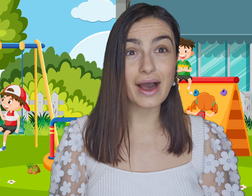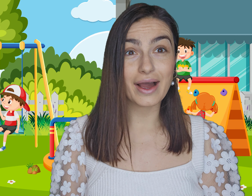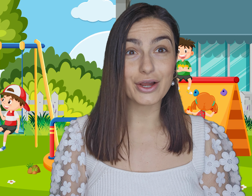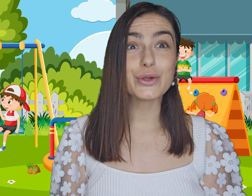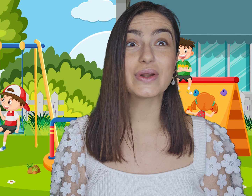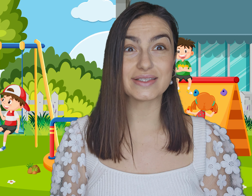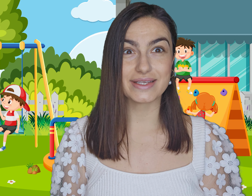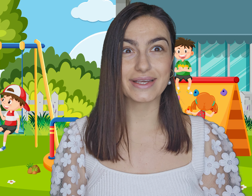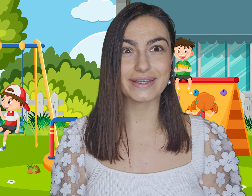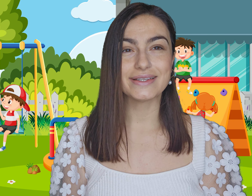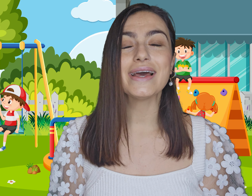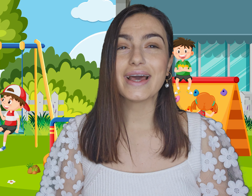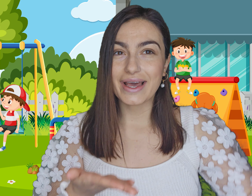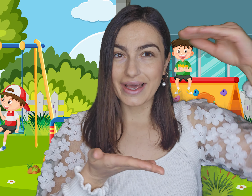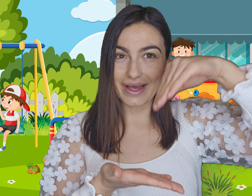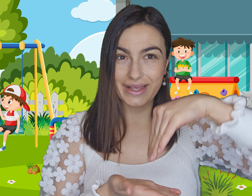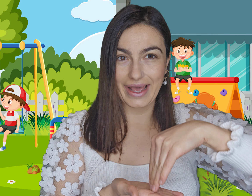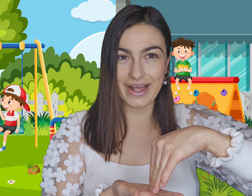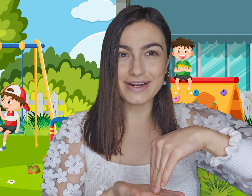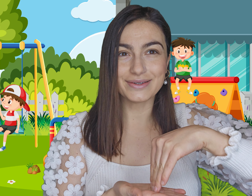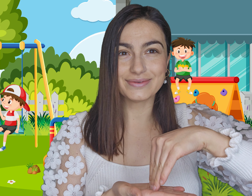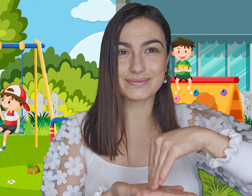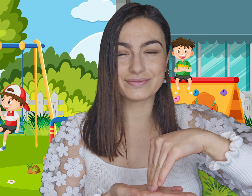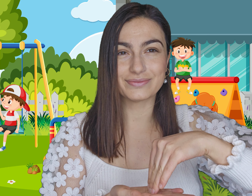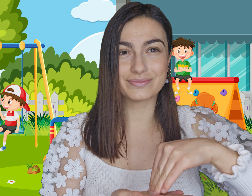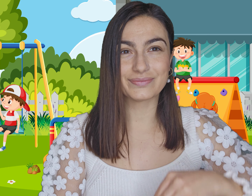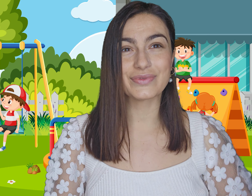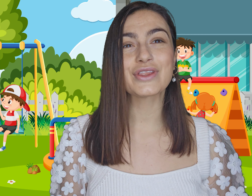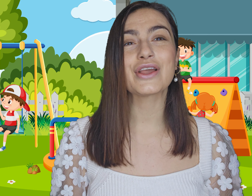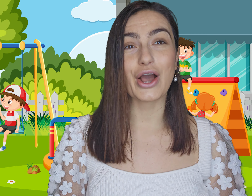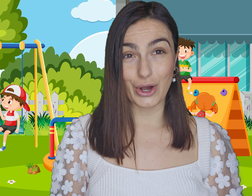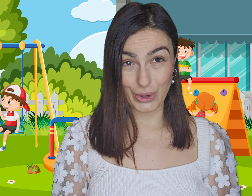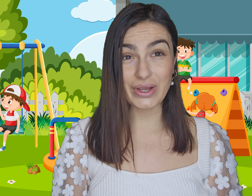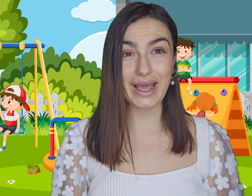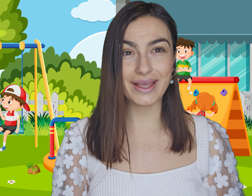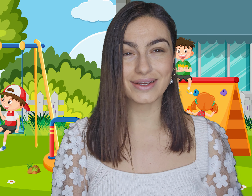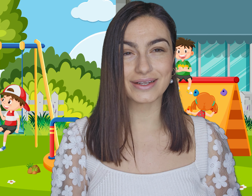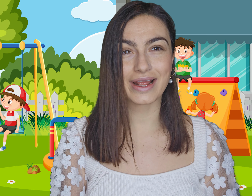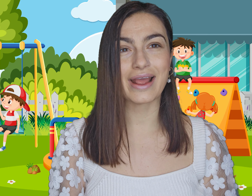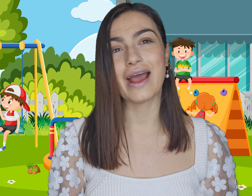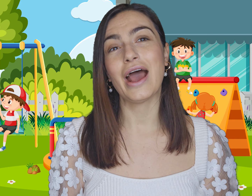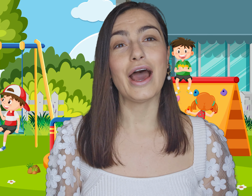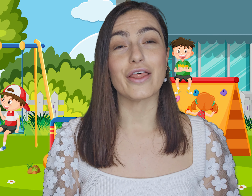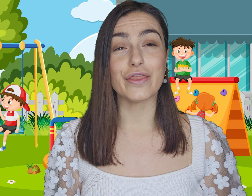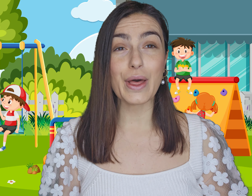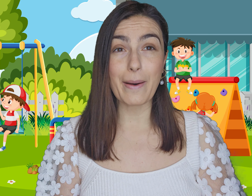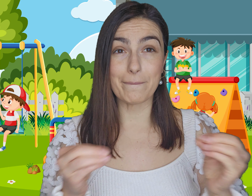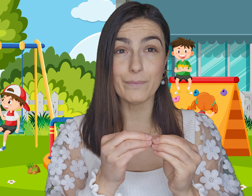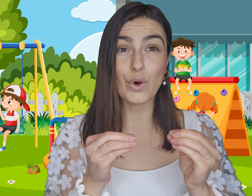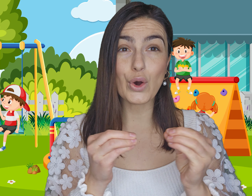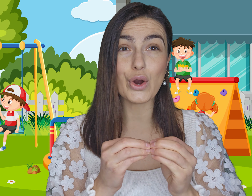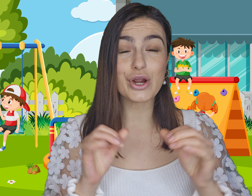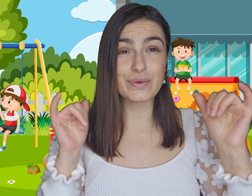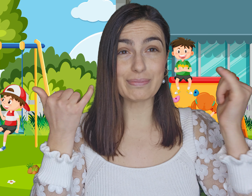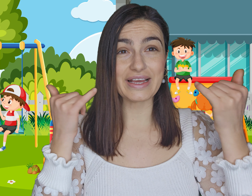you want to sing it the more we play